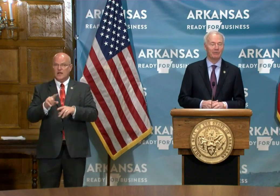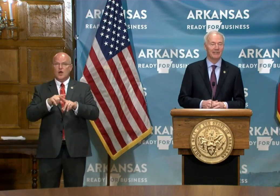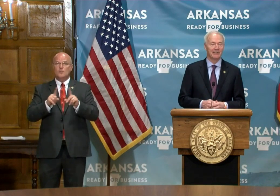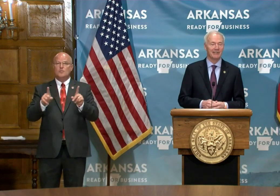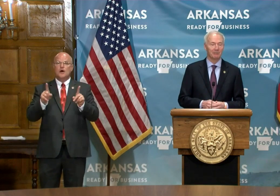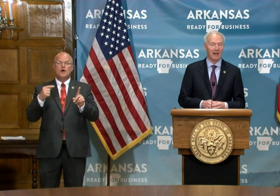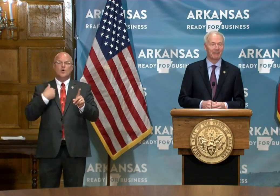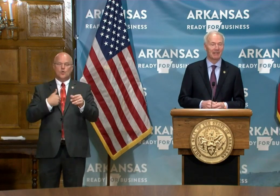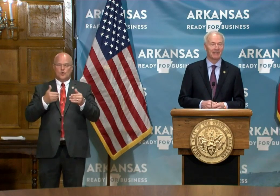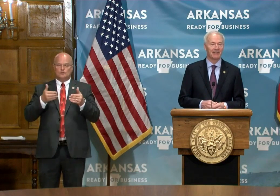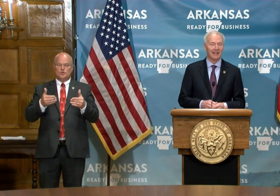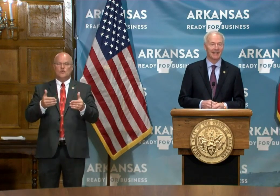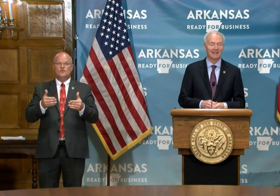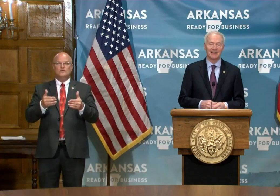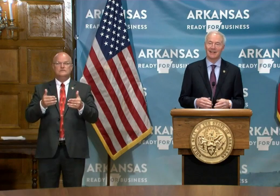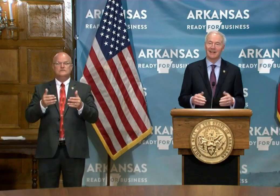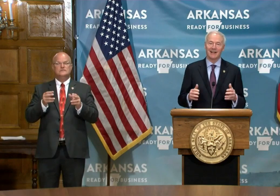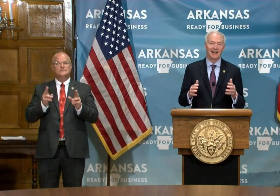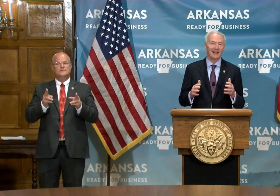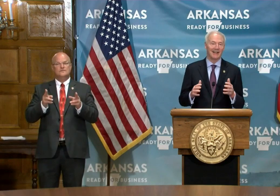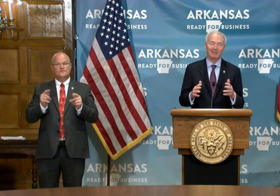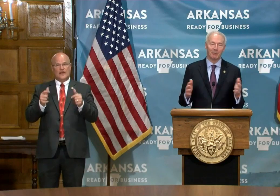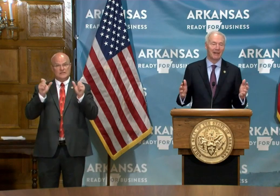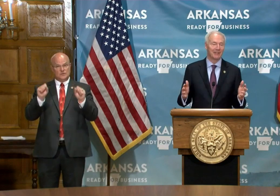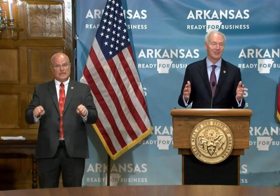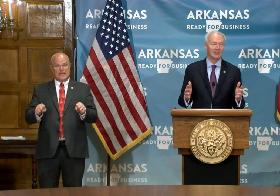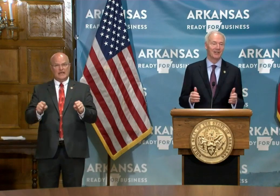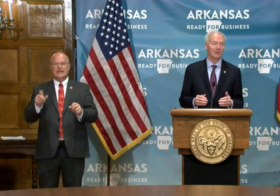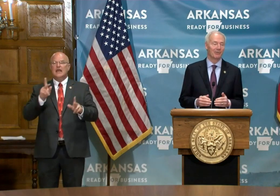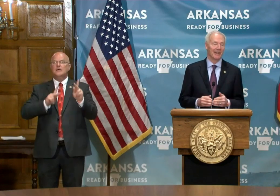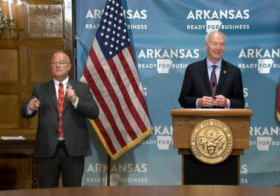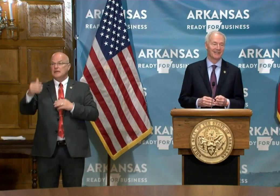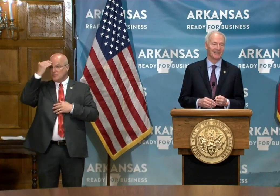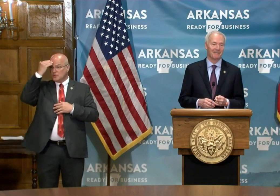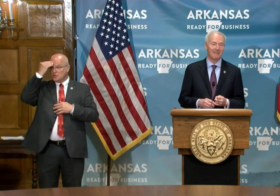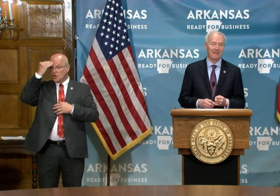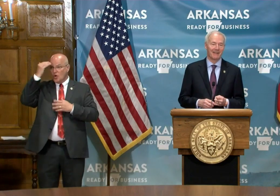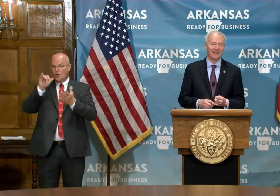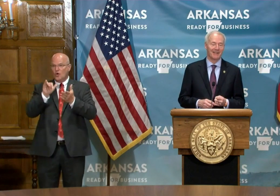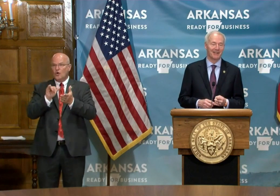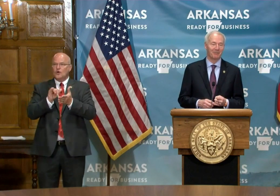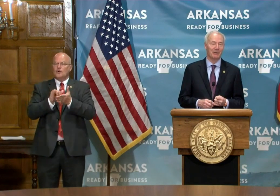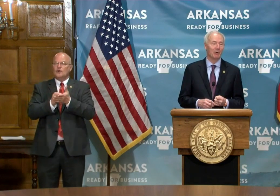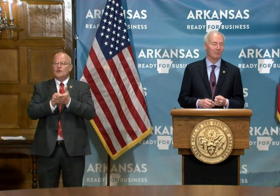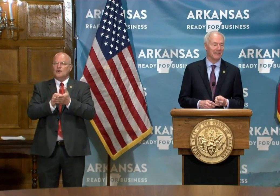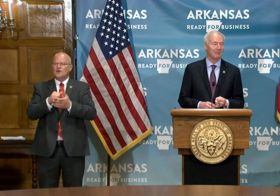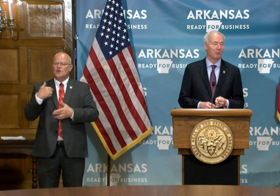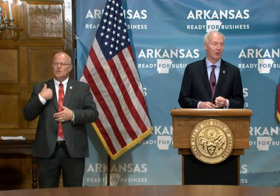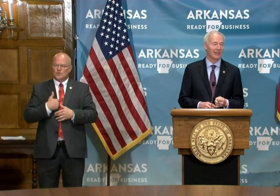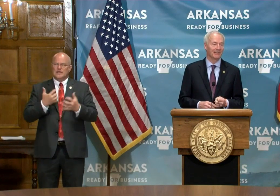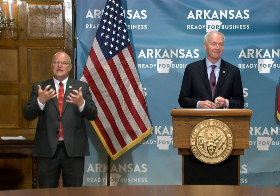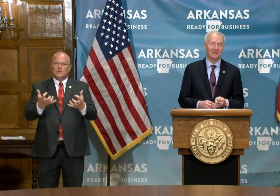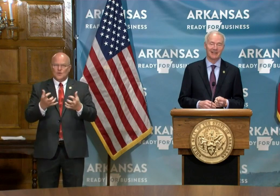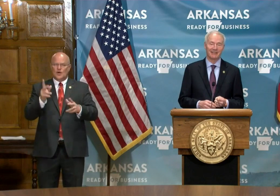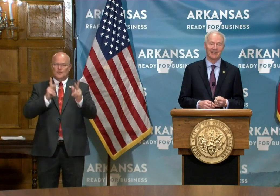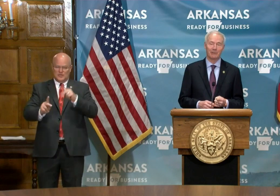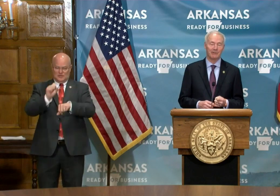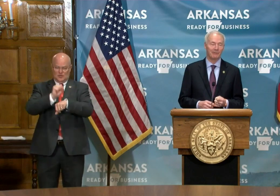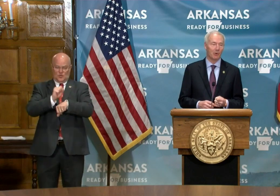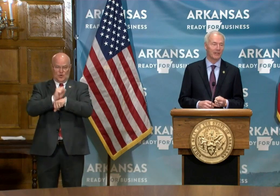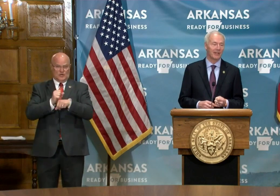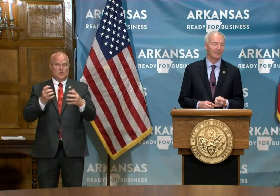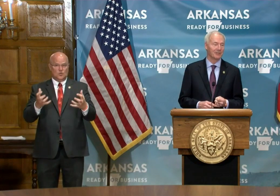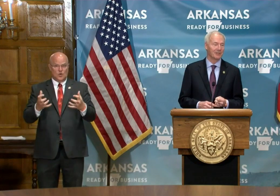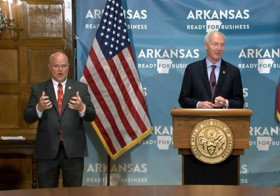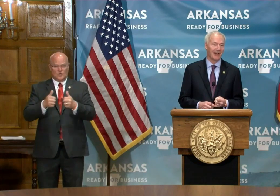But we're moving rapidly, and everybody should know that we want people working. I think